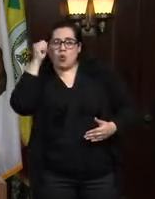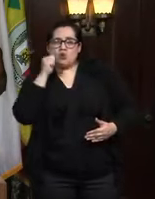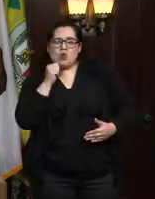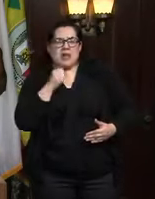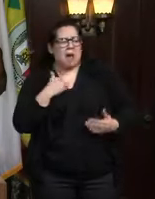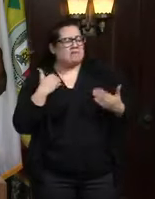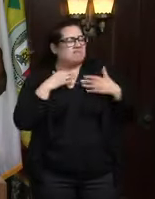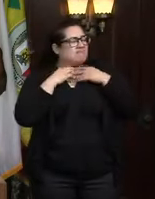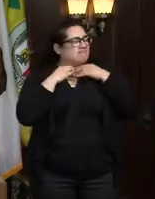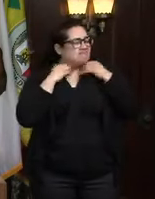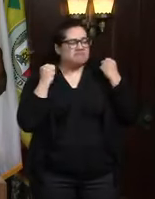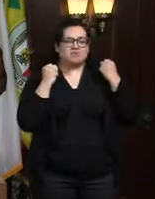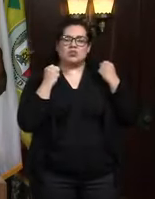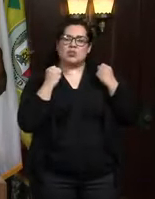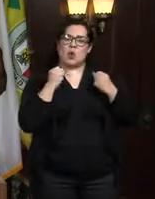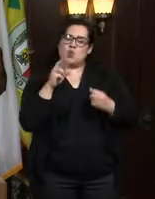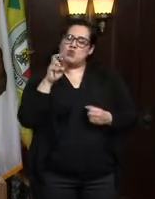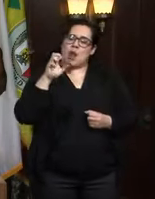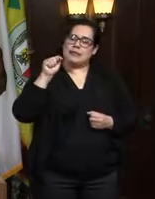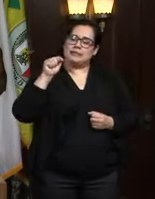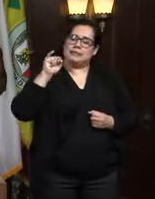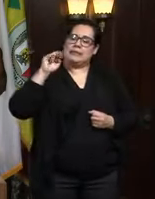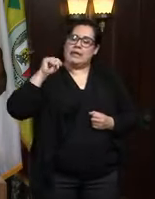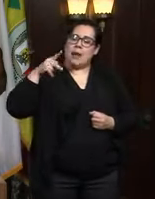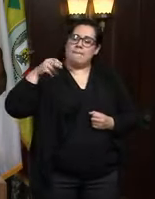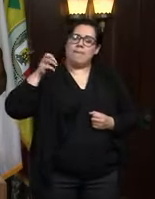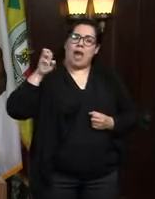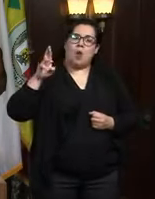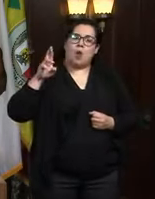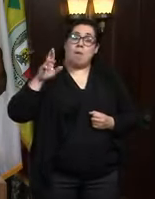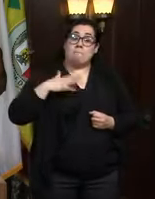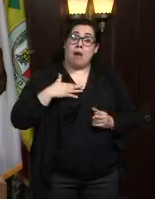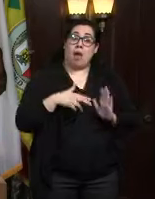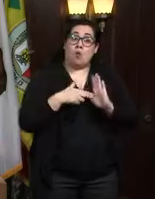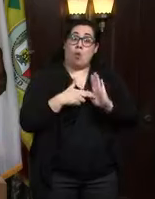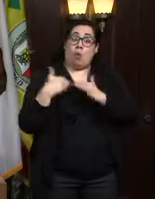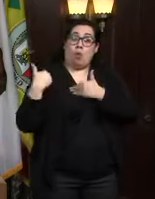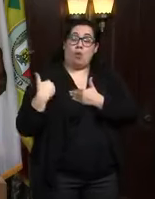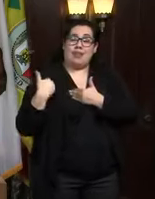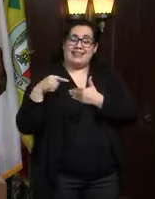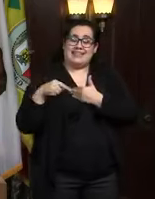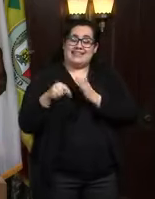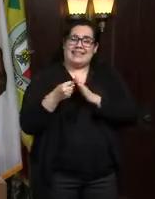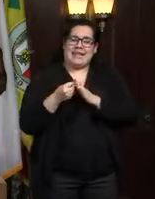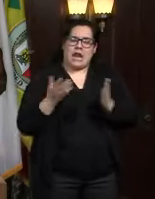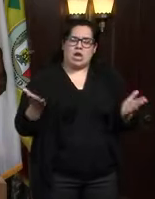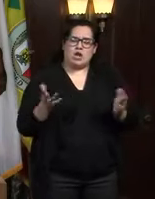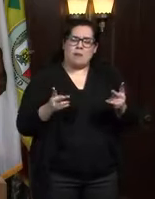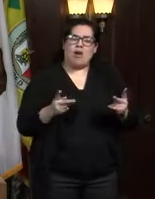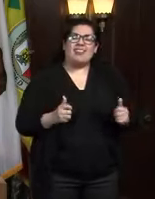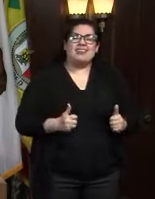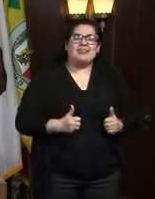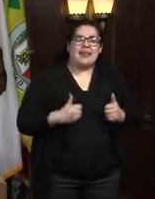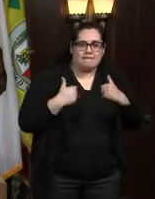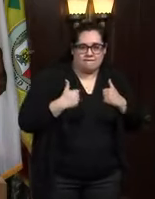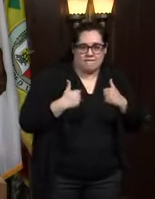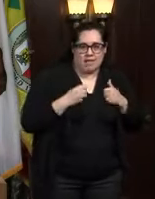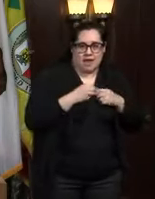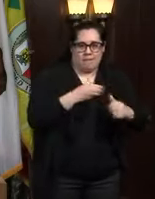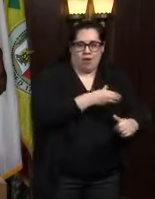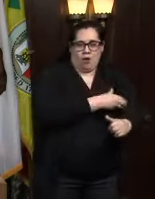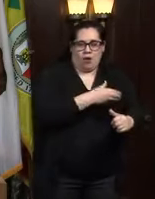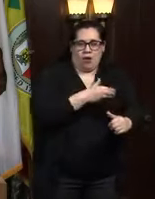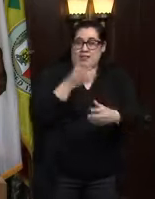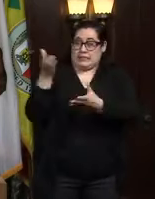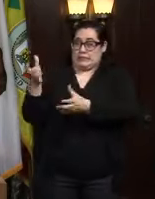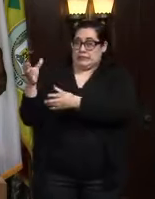I'm tired of rest in power. My role in this season is to encourage people to live in power. We were